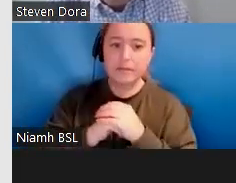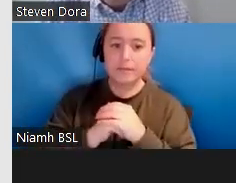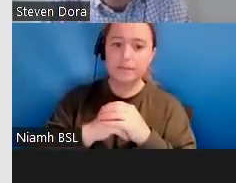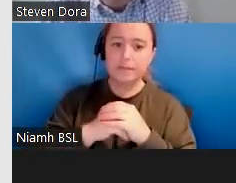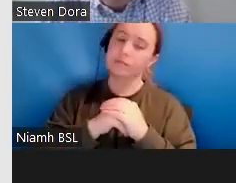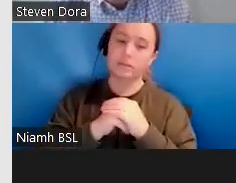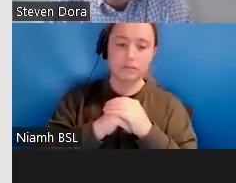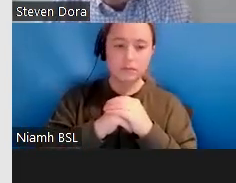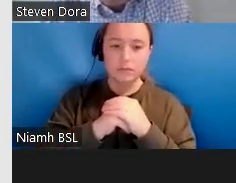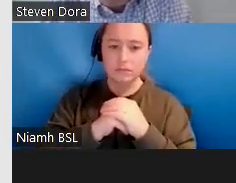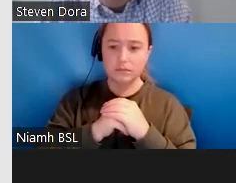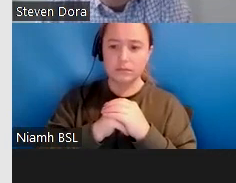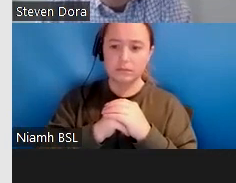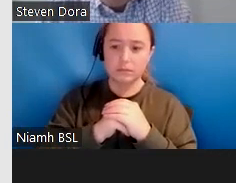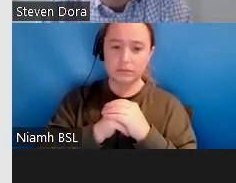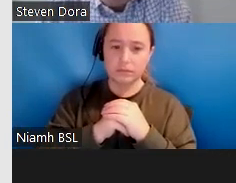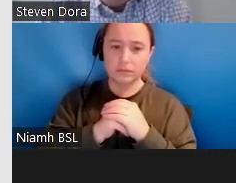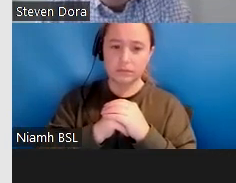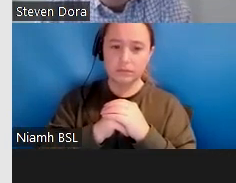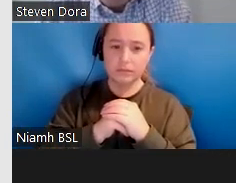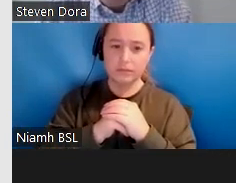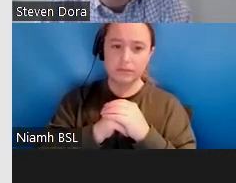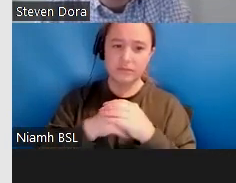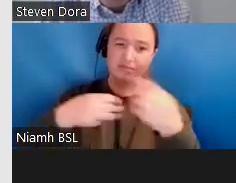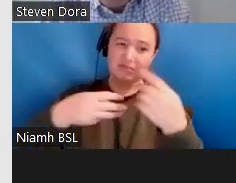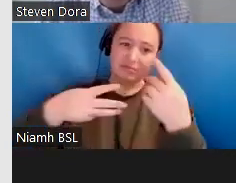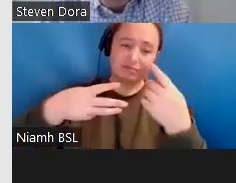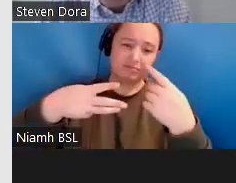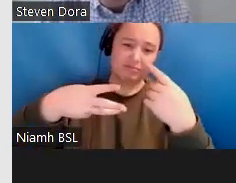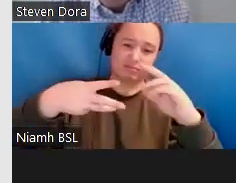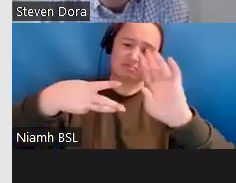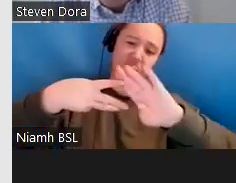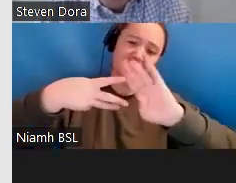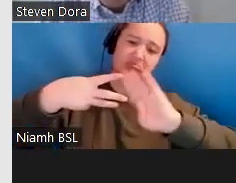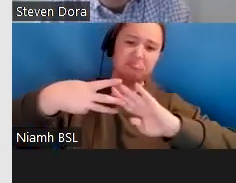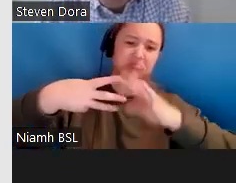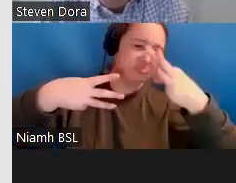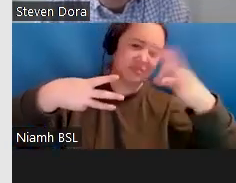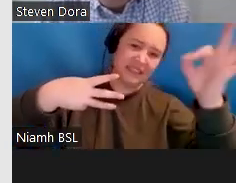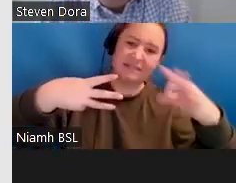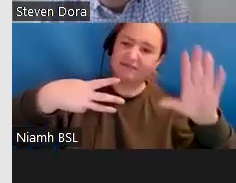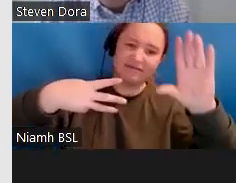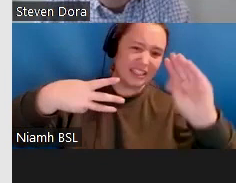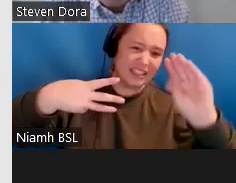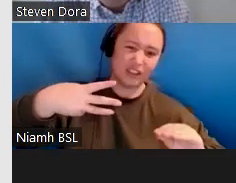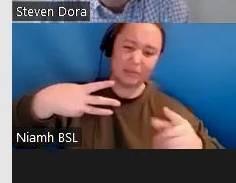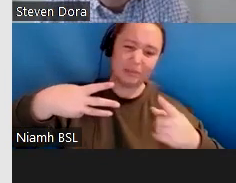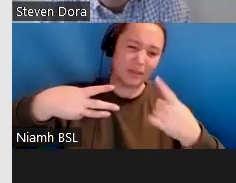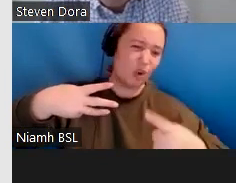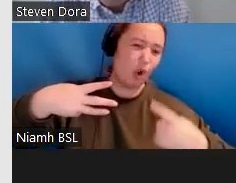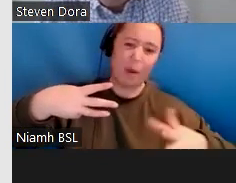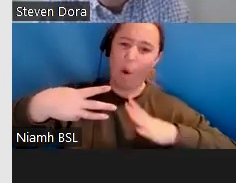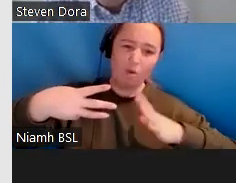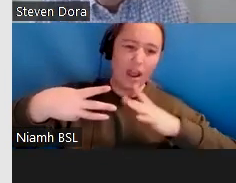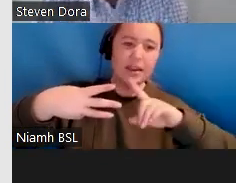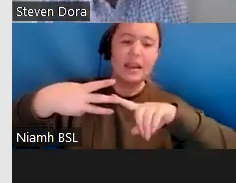So, I mean, I've pretty much covered the first of the 2 bullets, which I've got here, which are to consider